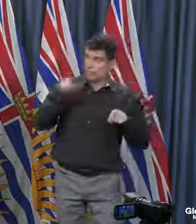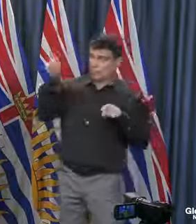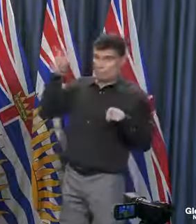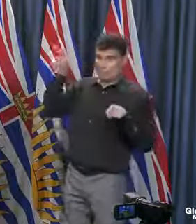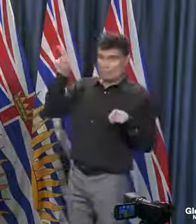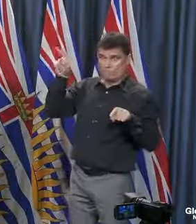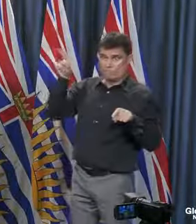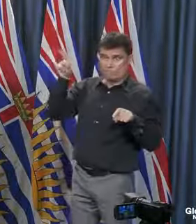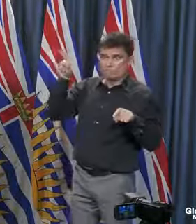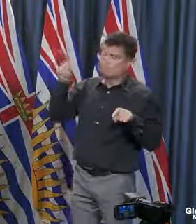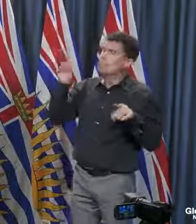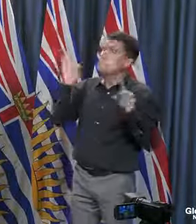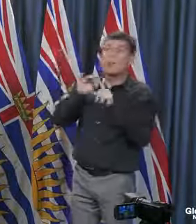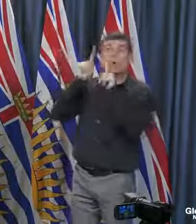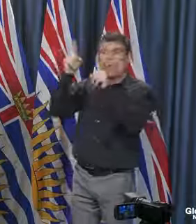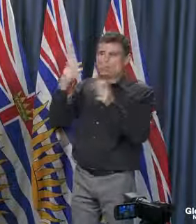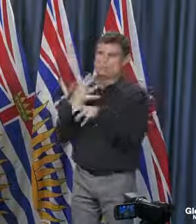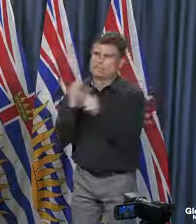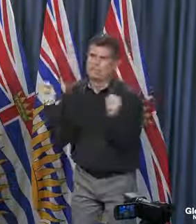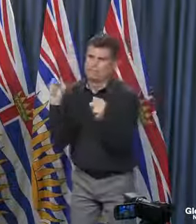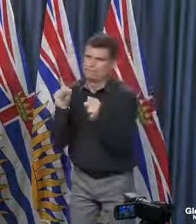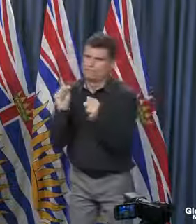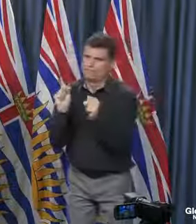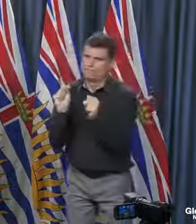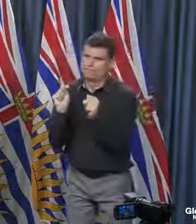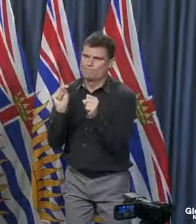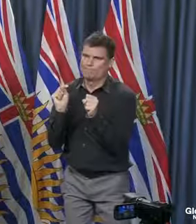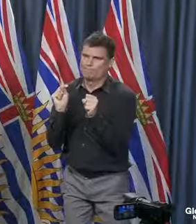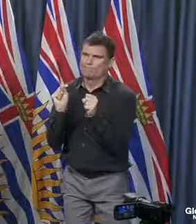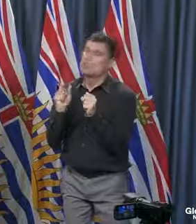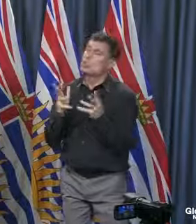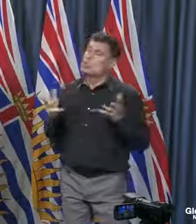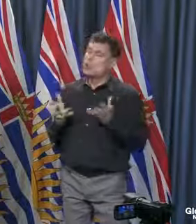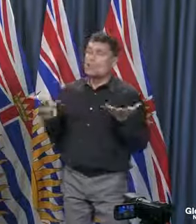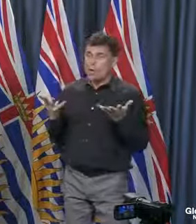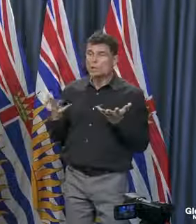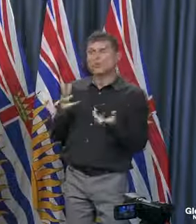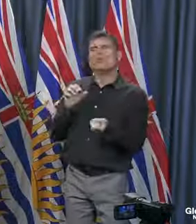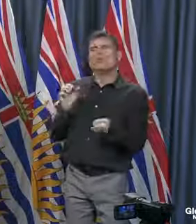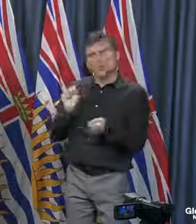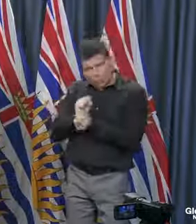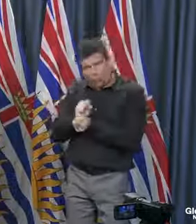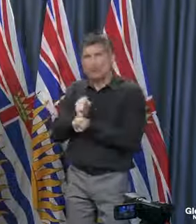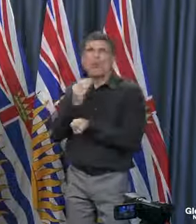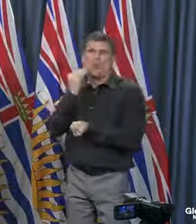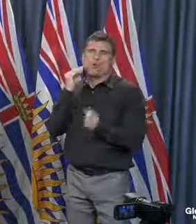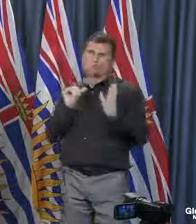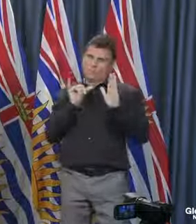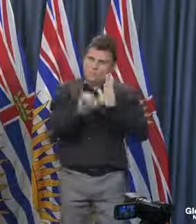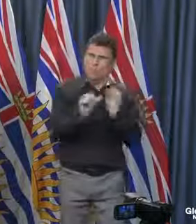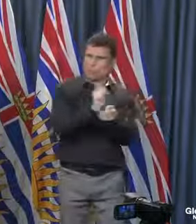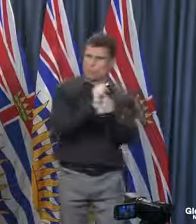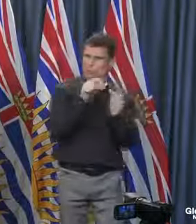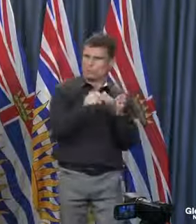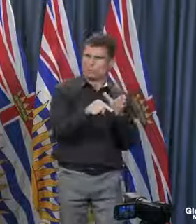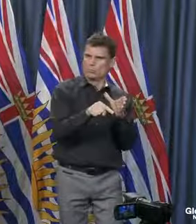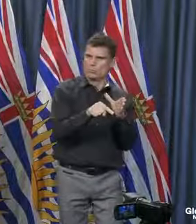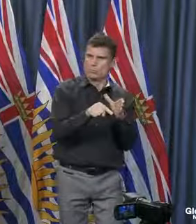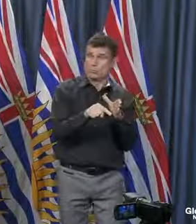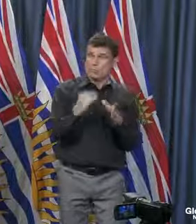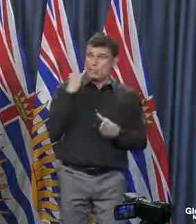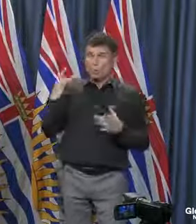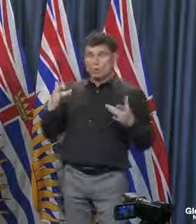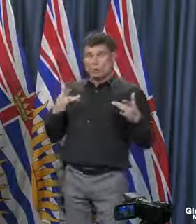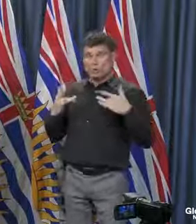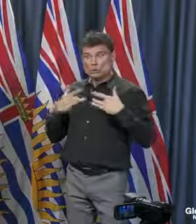Encouraging people in working at home is important in that, and if people have particular issues, they should raise them. We've noted as well,